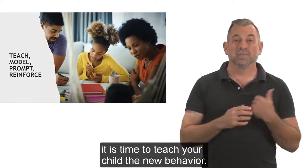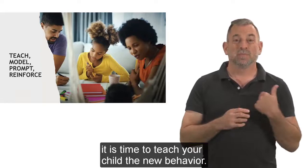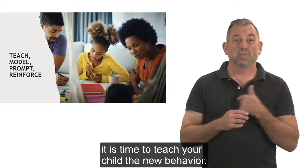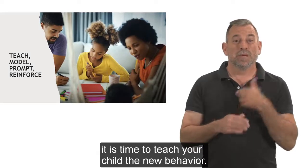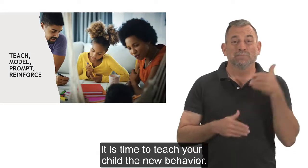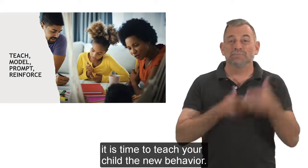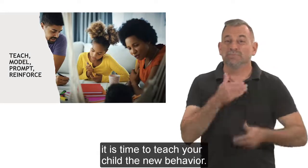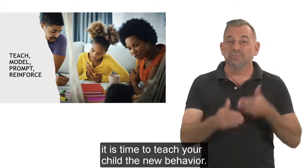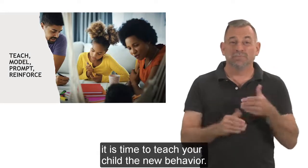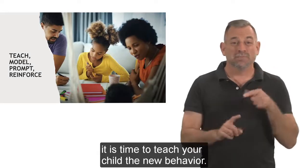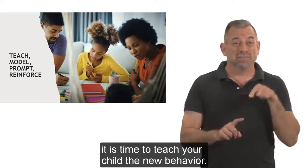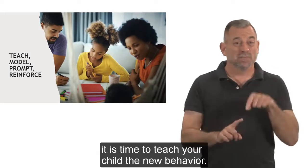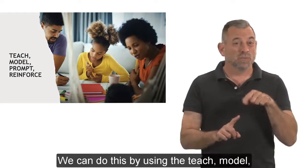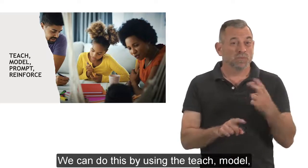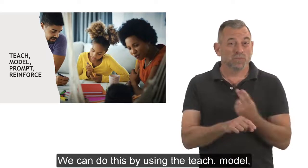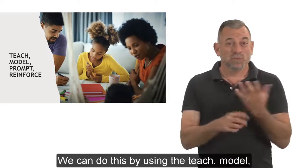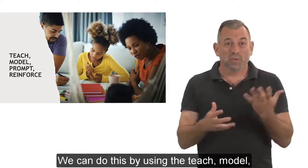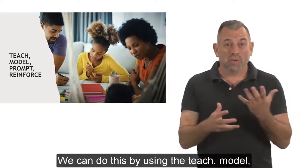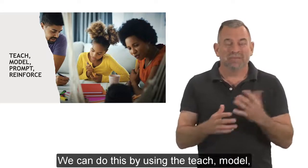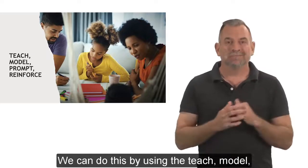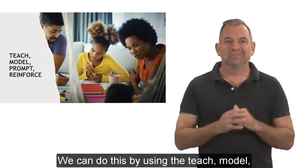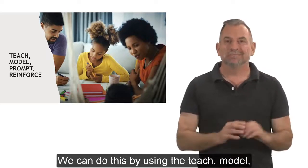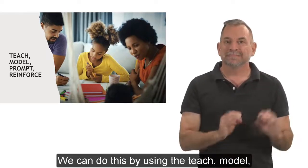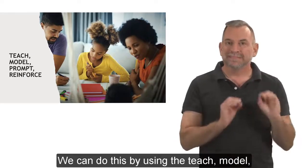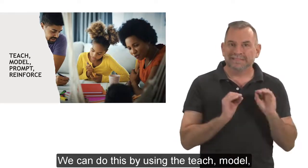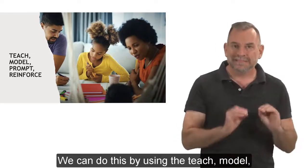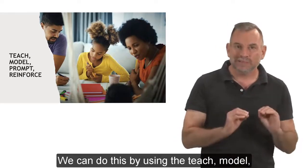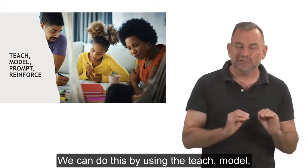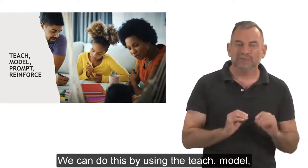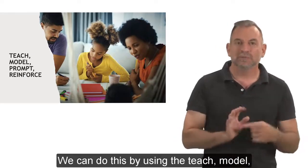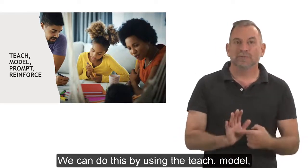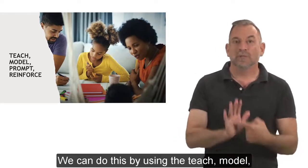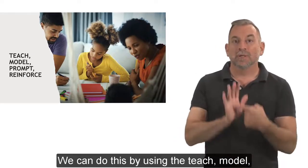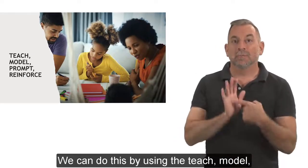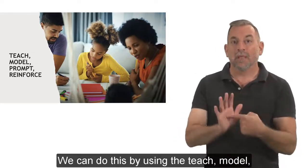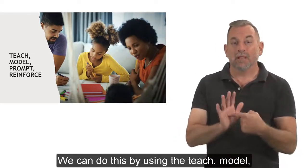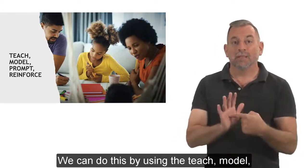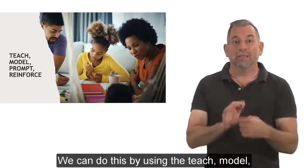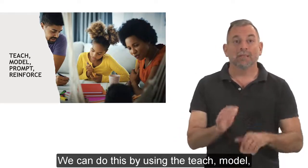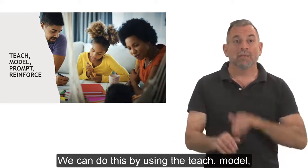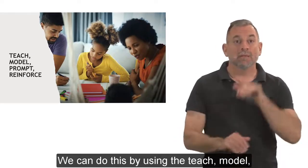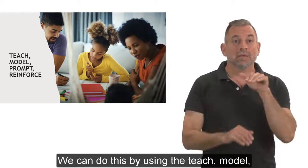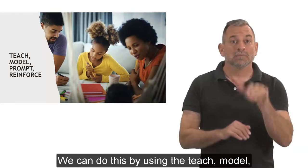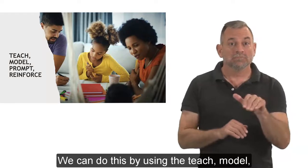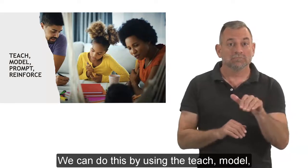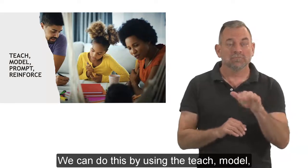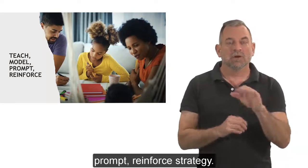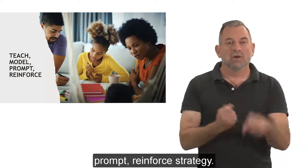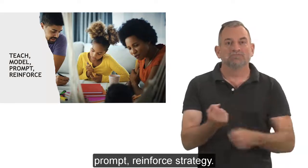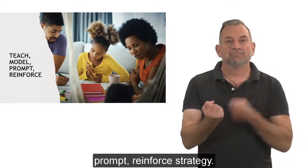new behavior. We can do this by using the teach, model,